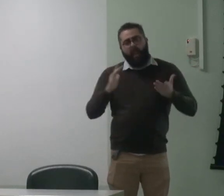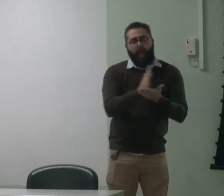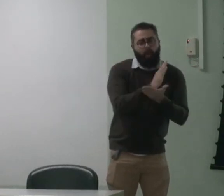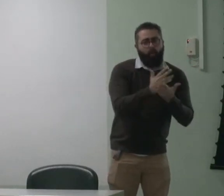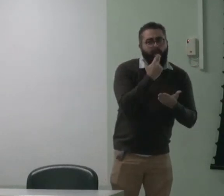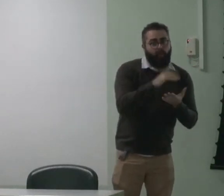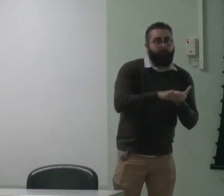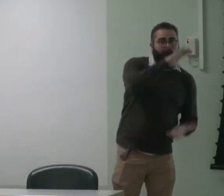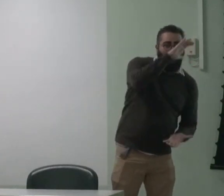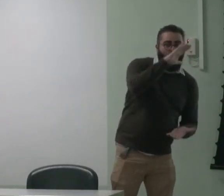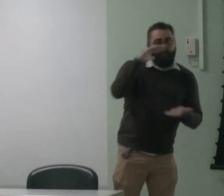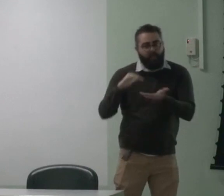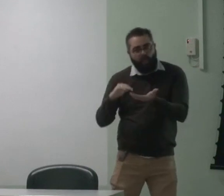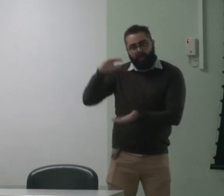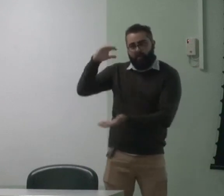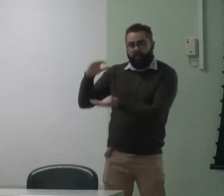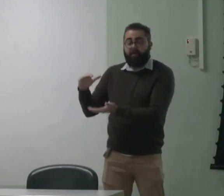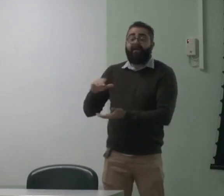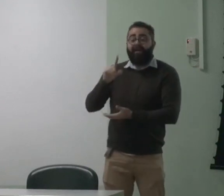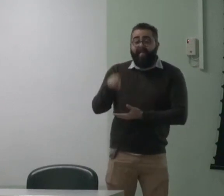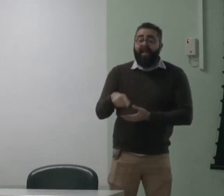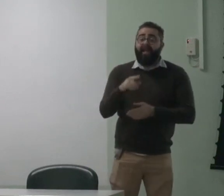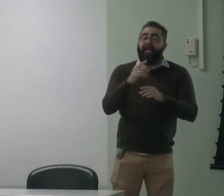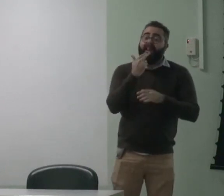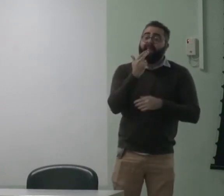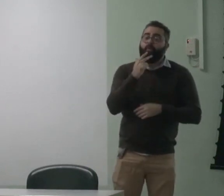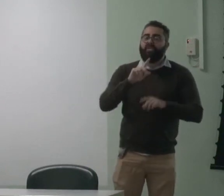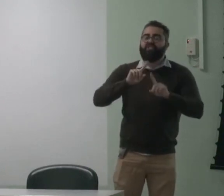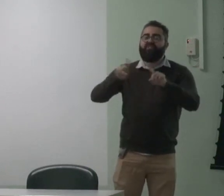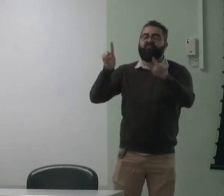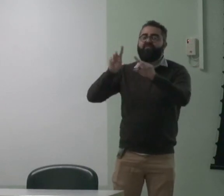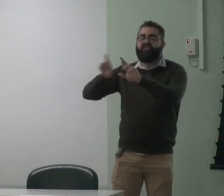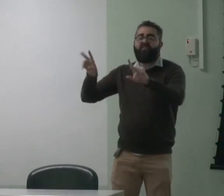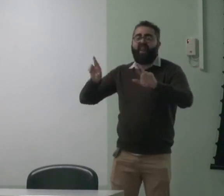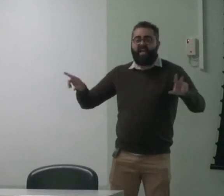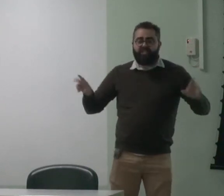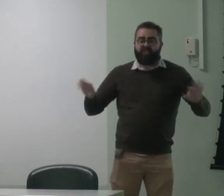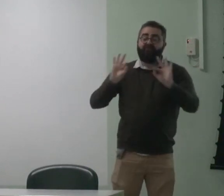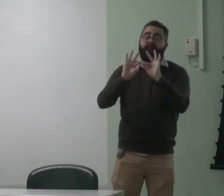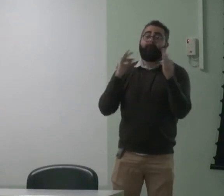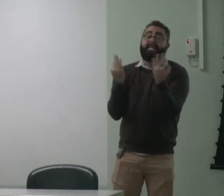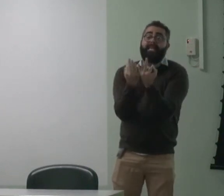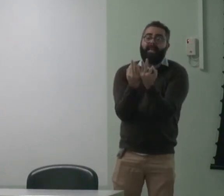are from 31 different families, and there are